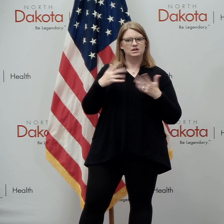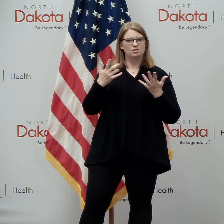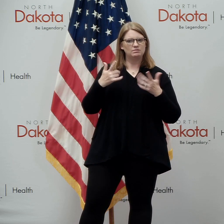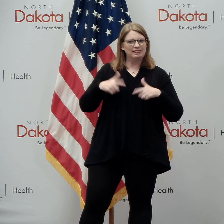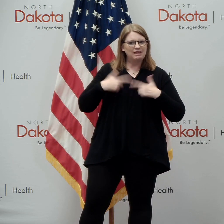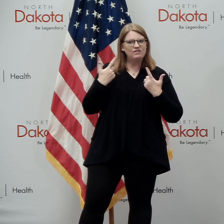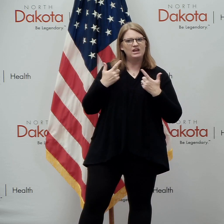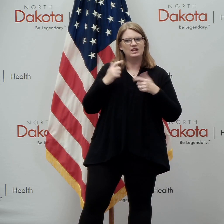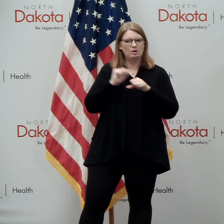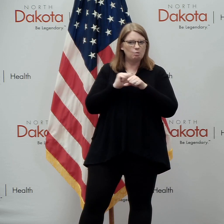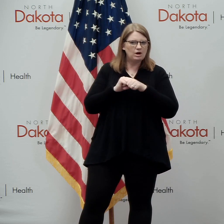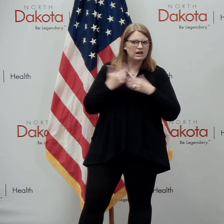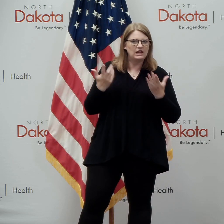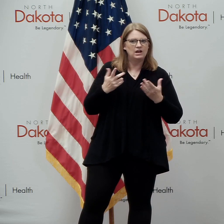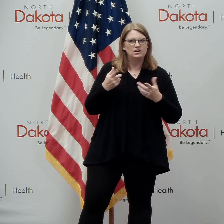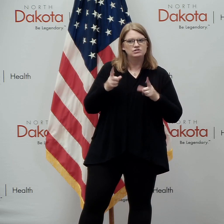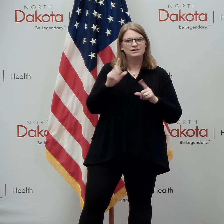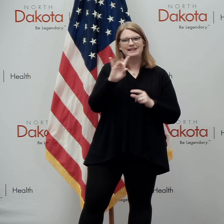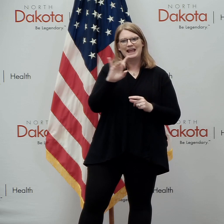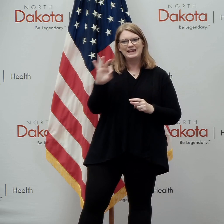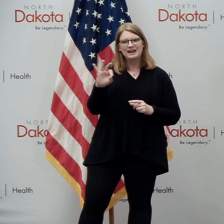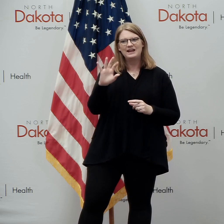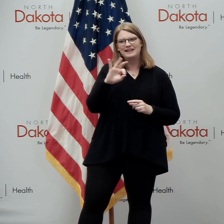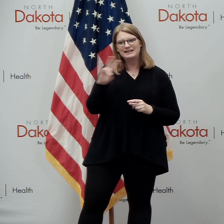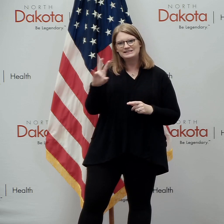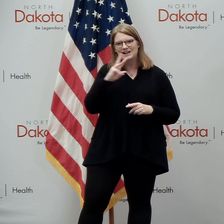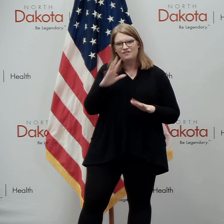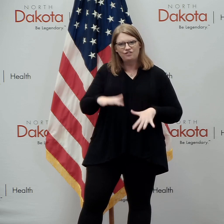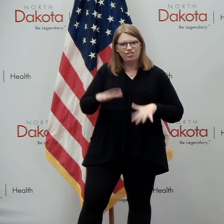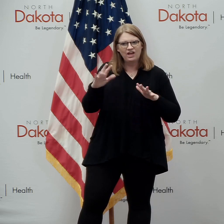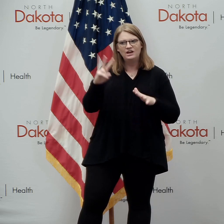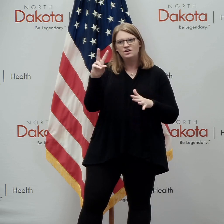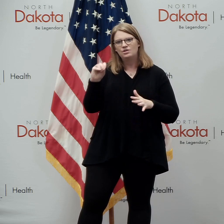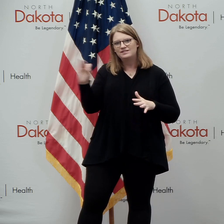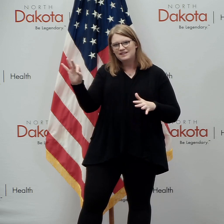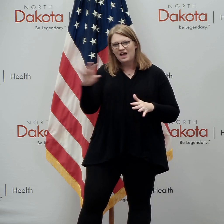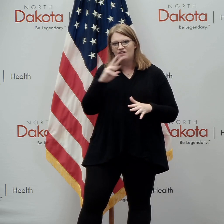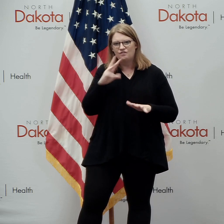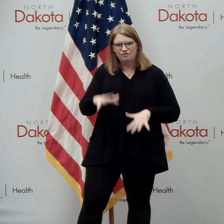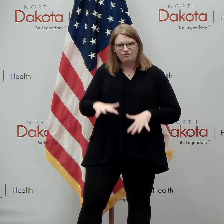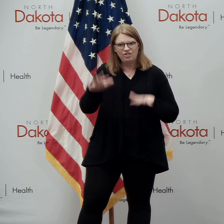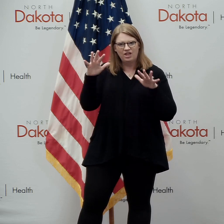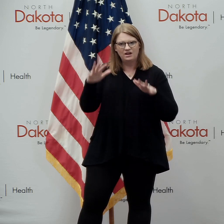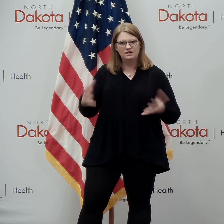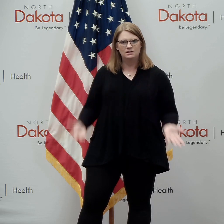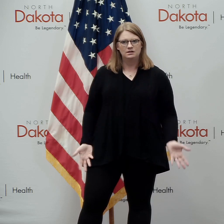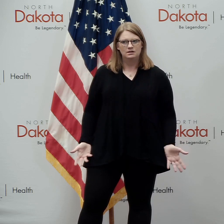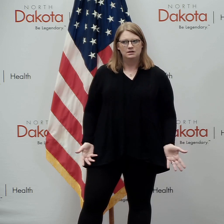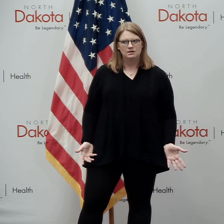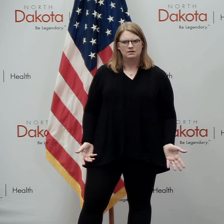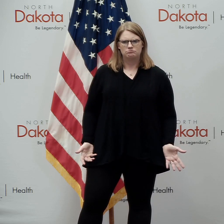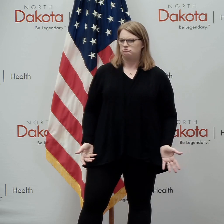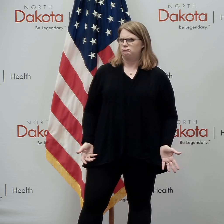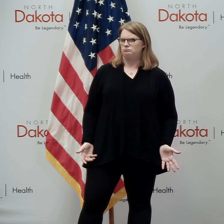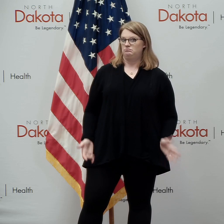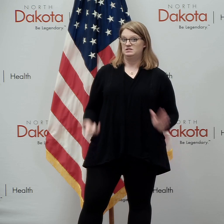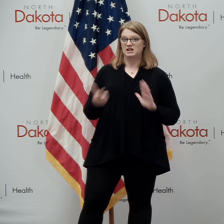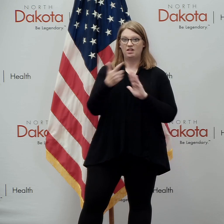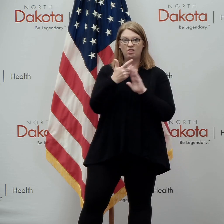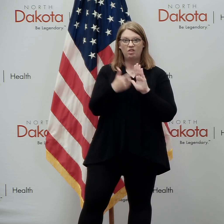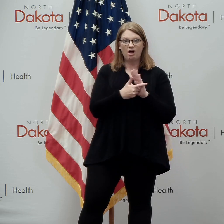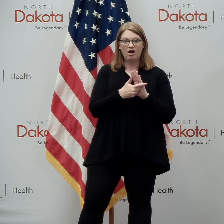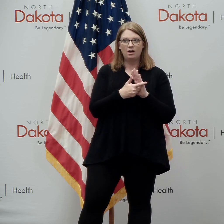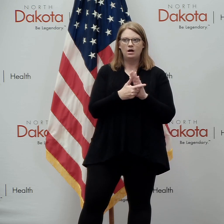Dakota, during the '89 flood, the '97 flood, the 2009 flood. There was no law that said tens